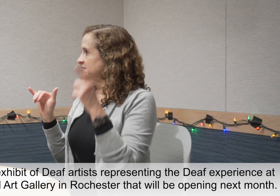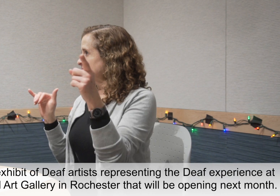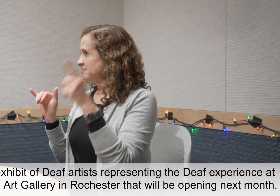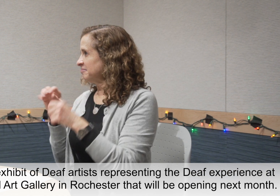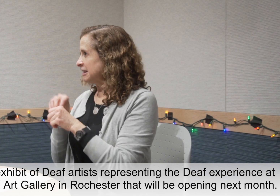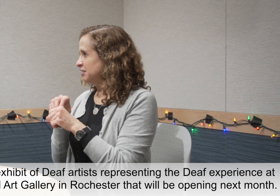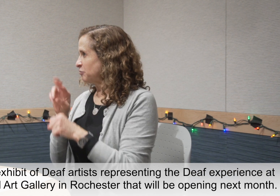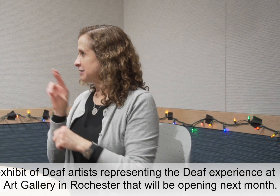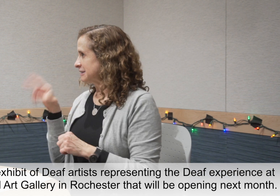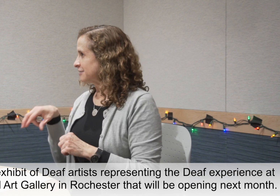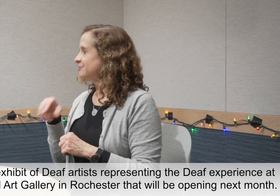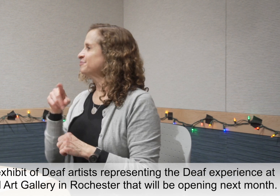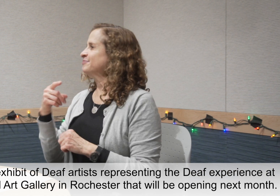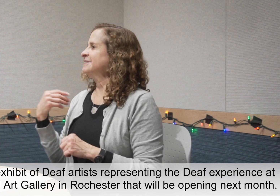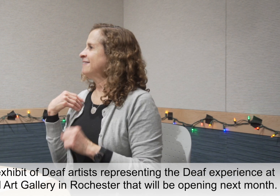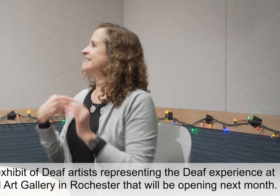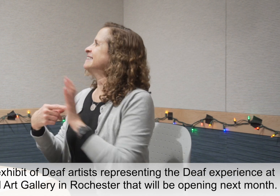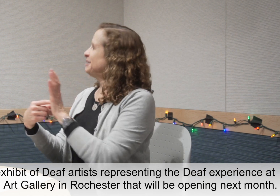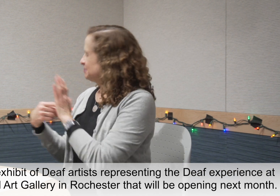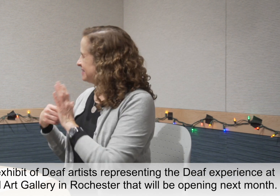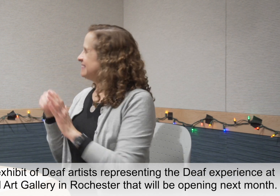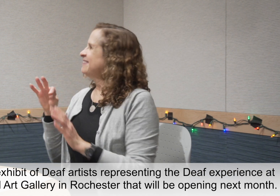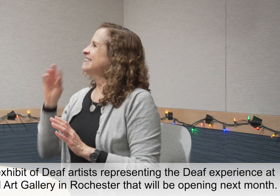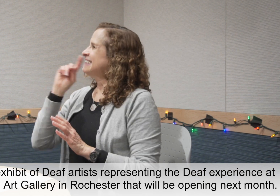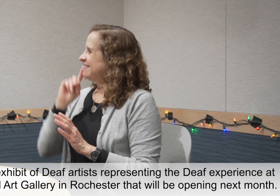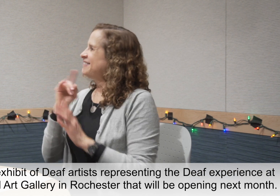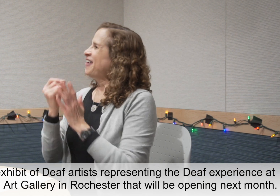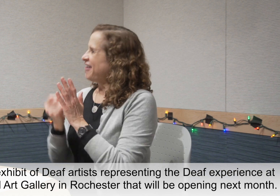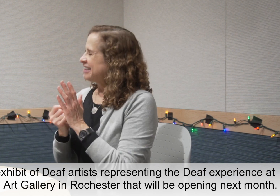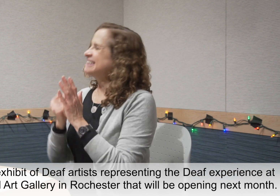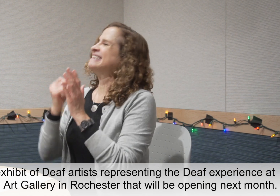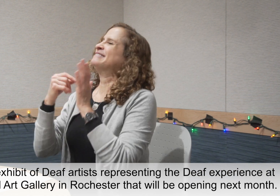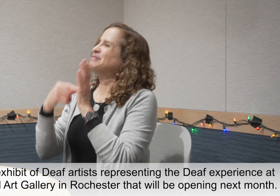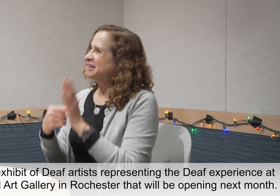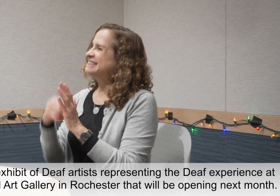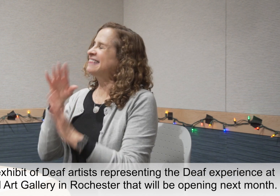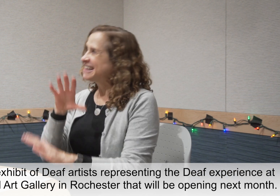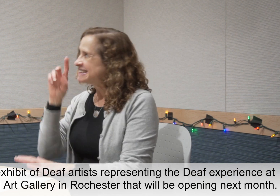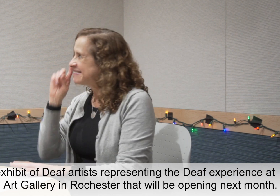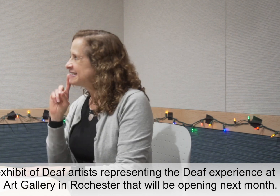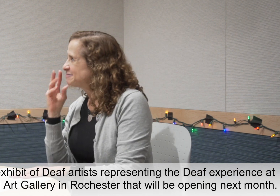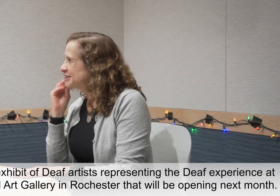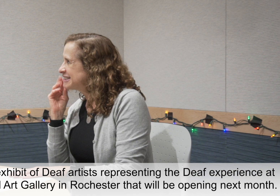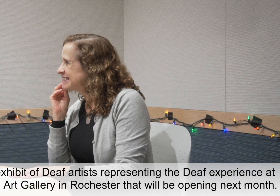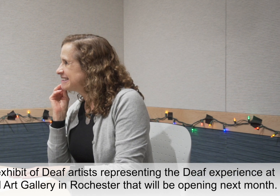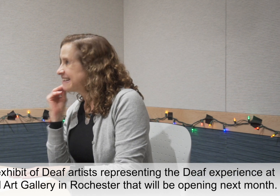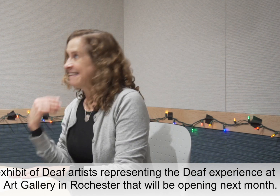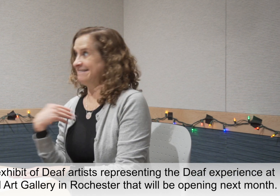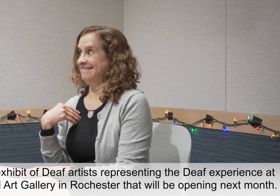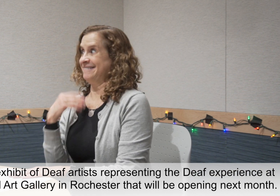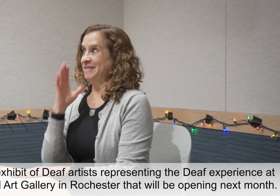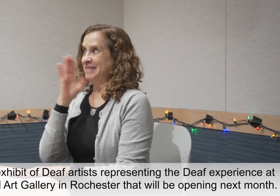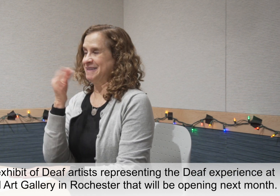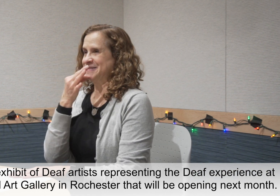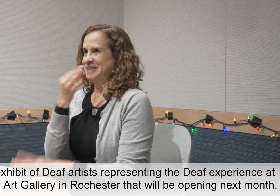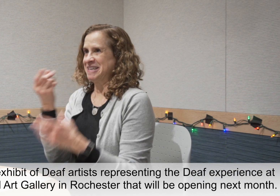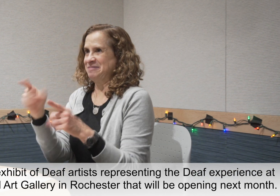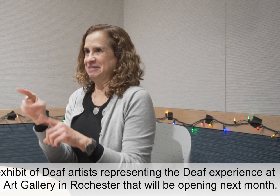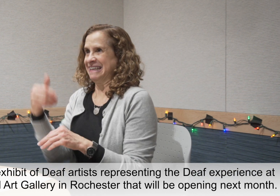So, there's an art gallery in Rochester, a deaf art gallery that's going to do deaf artists and their exhibit showing the deaf experience. And that's